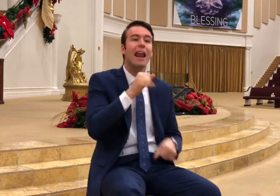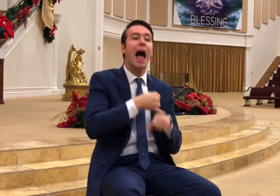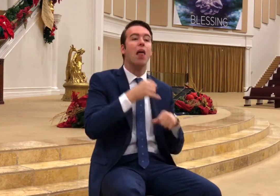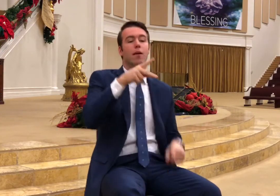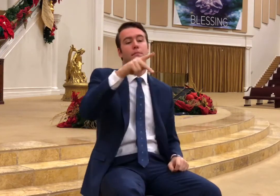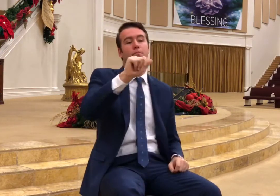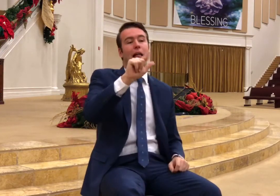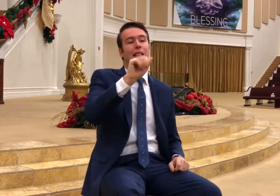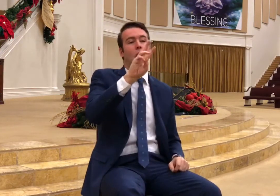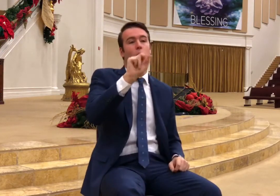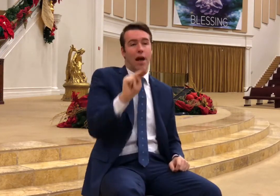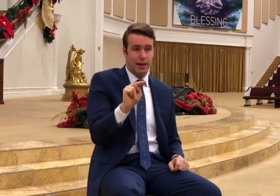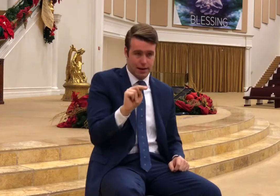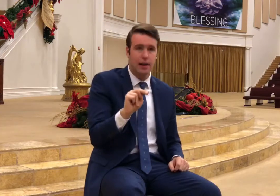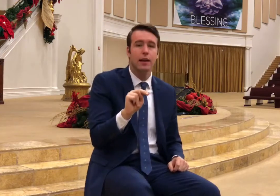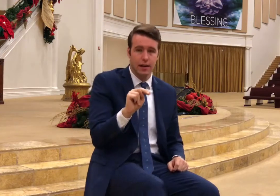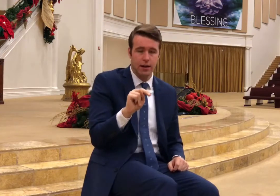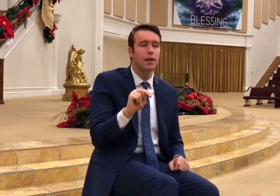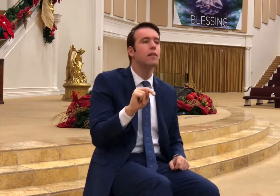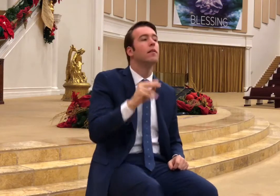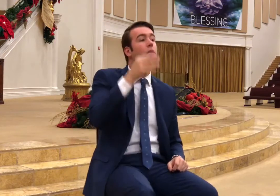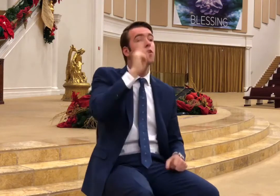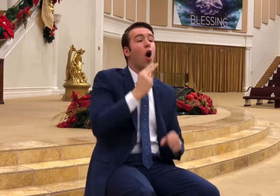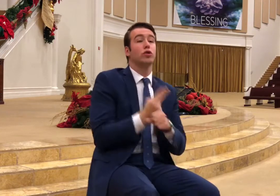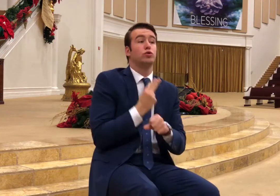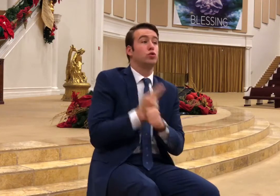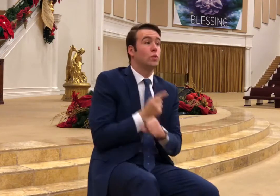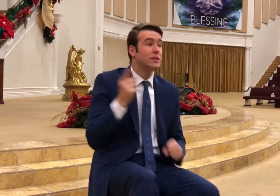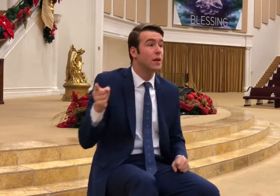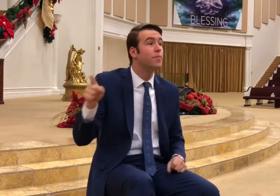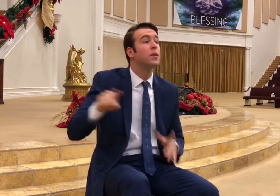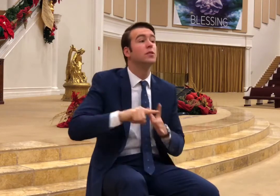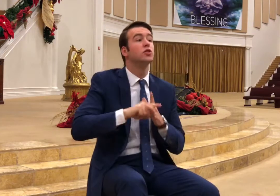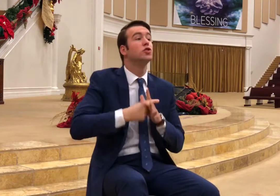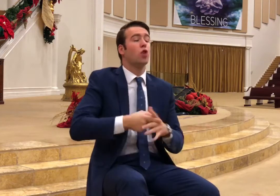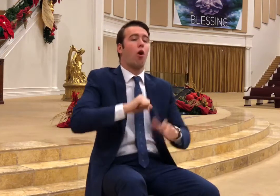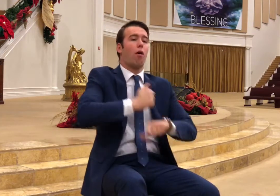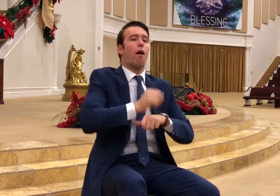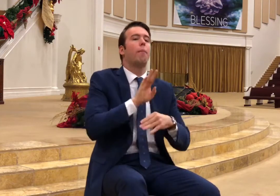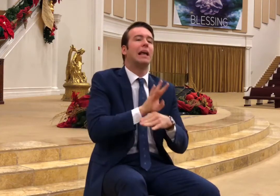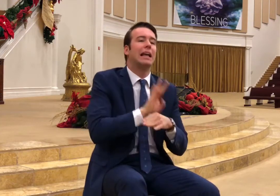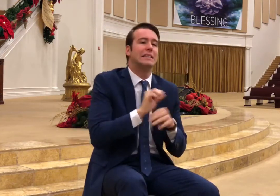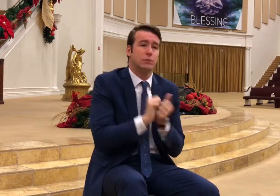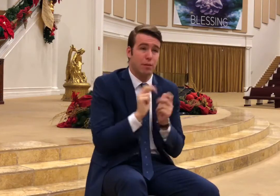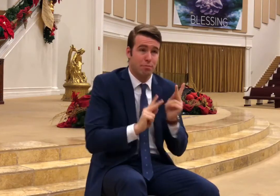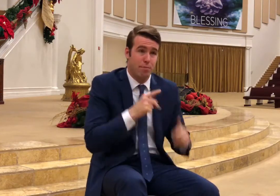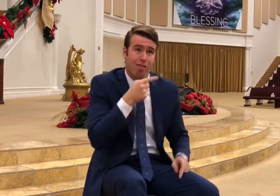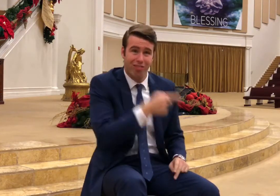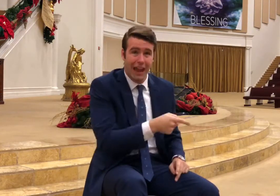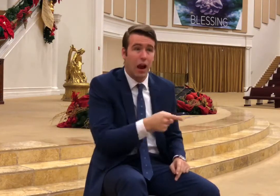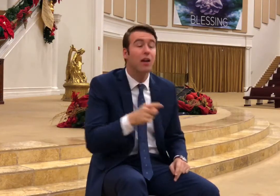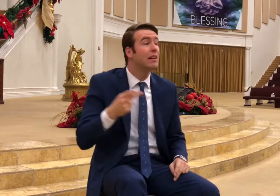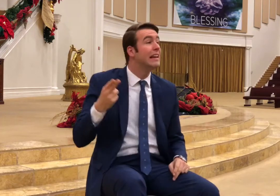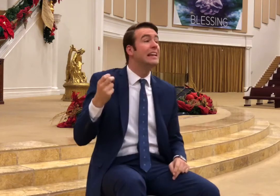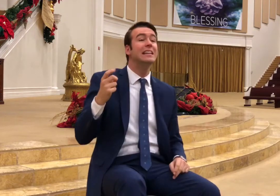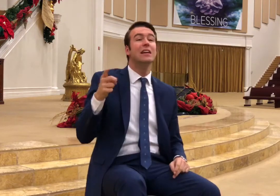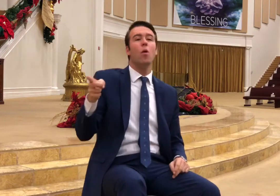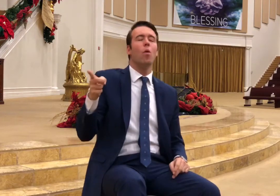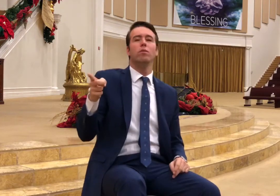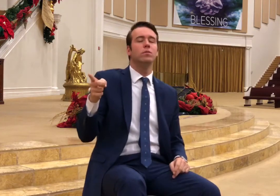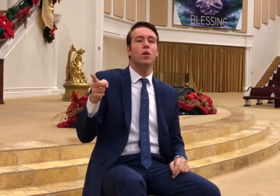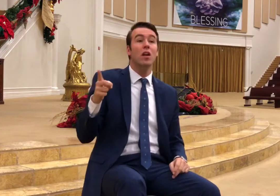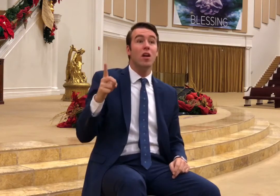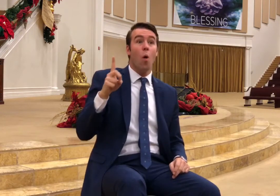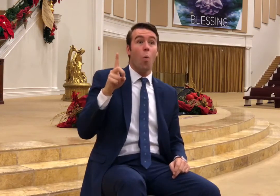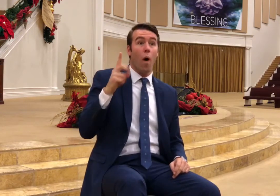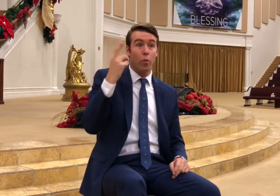Palawan, and God has used him. He's helped start businesses with people there to help. He's one of these guys. One of the